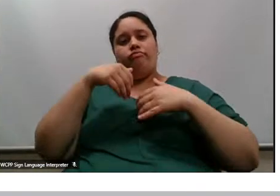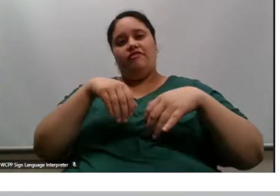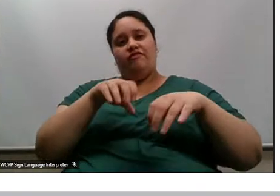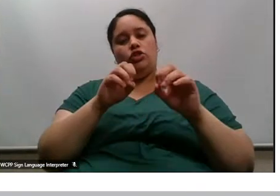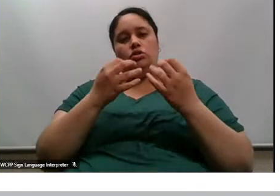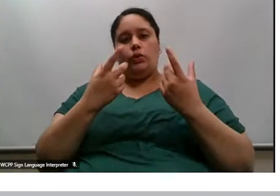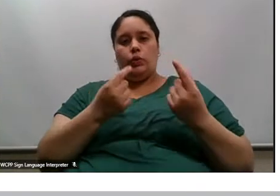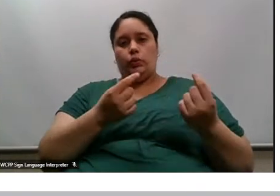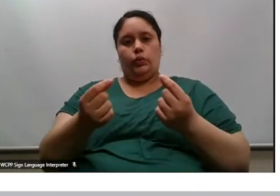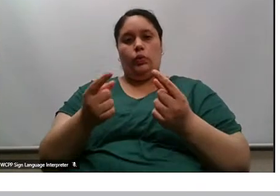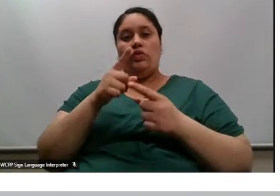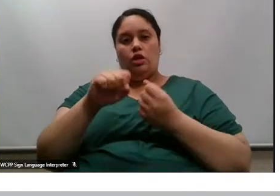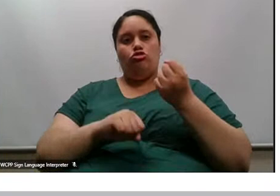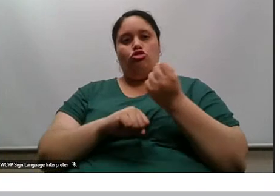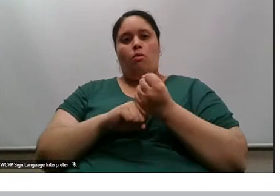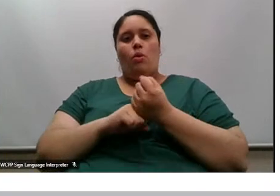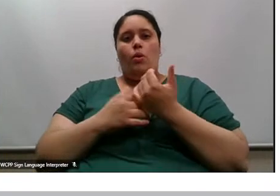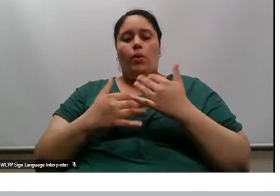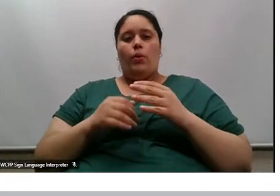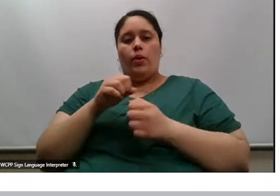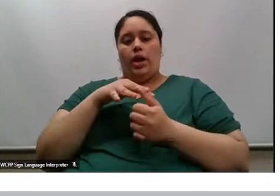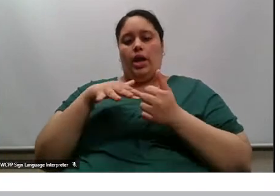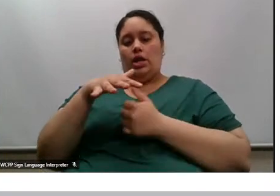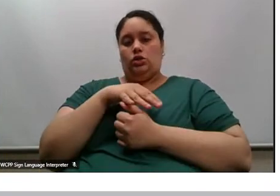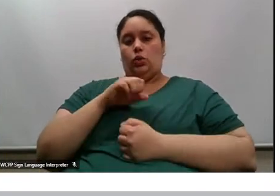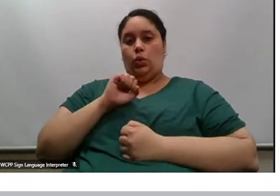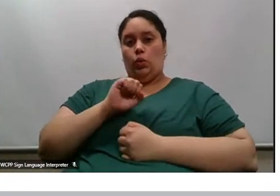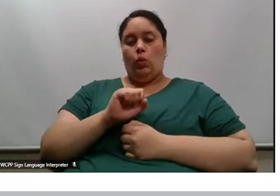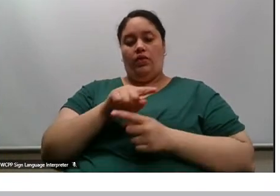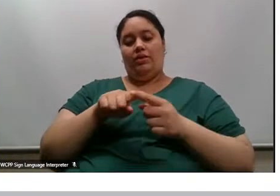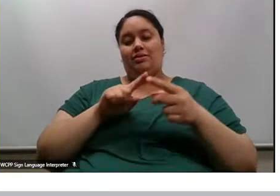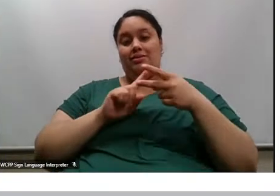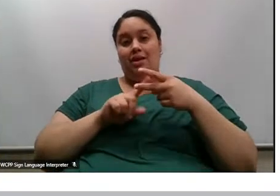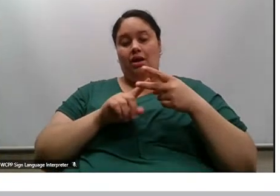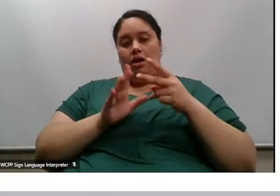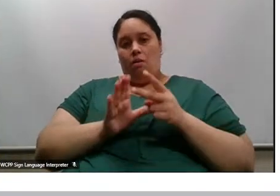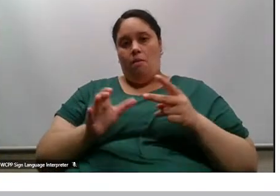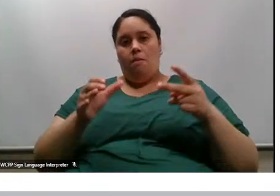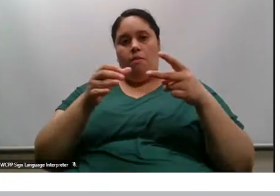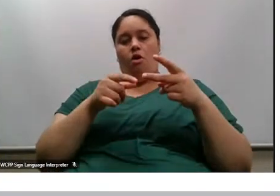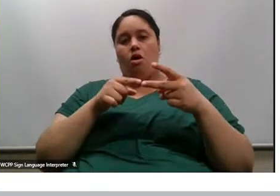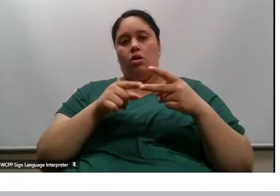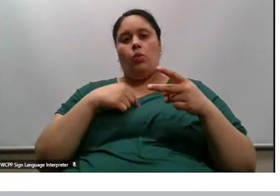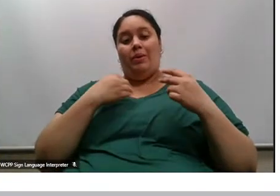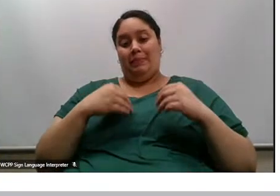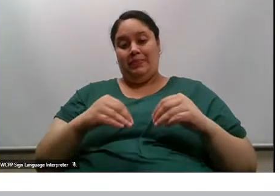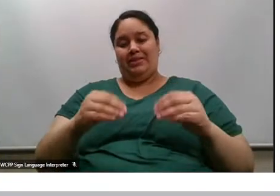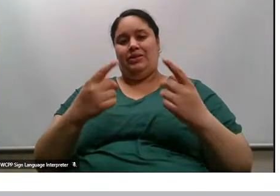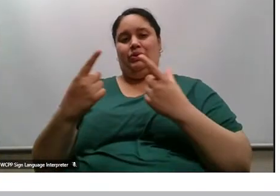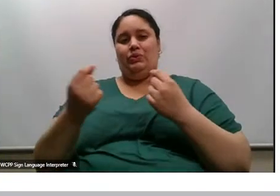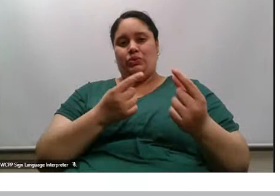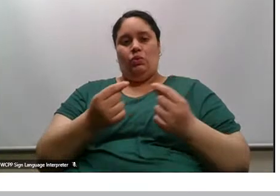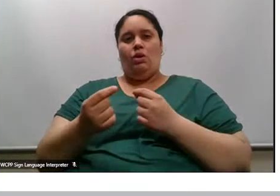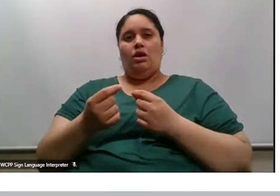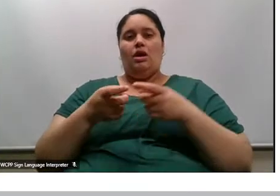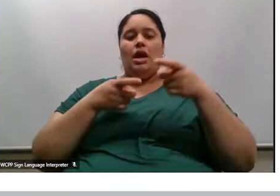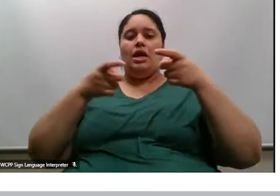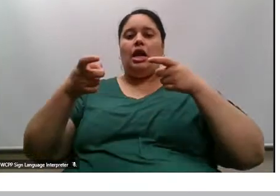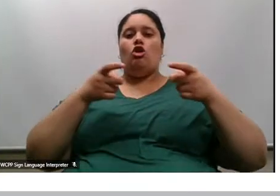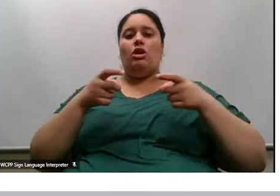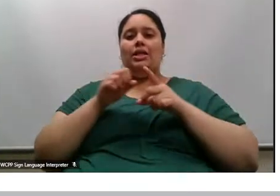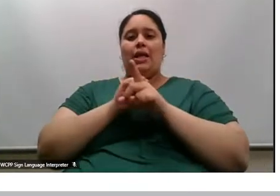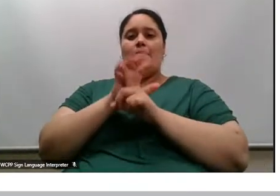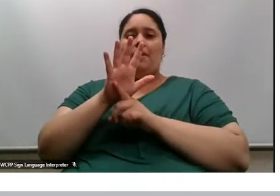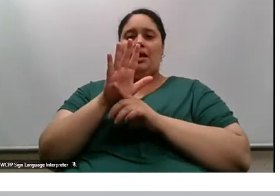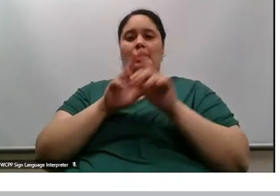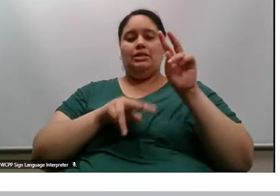obviously support the industry. And in the second set that we are busy with the regulatory impact